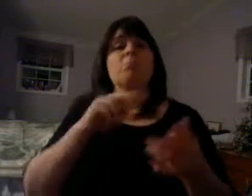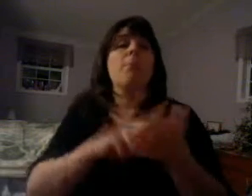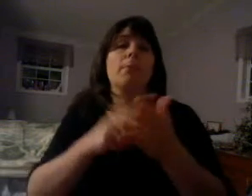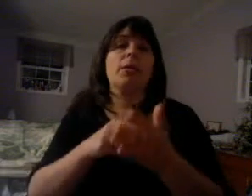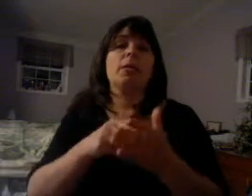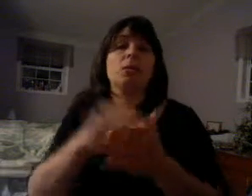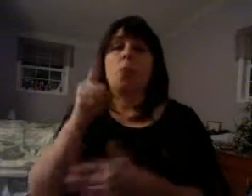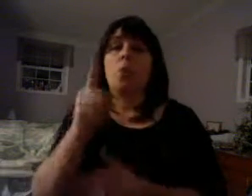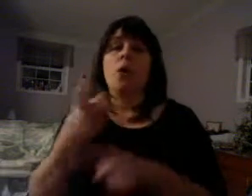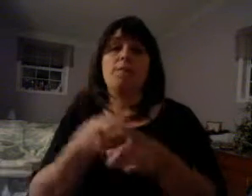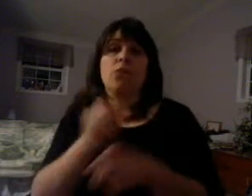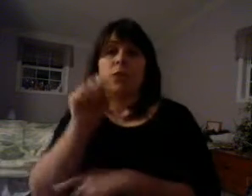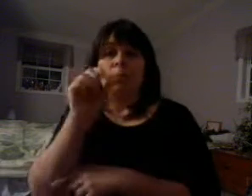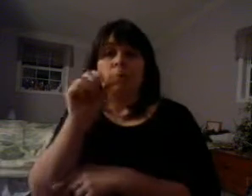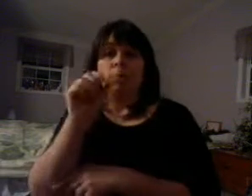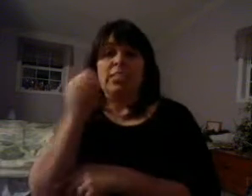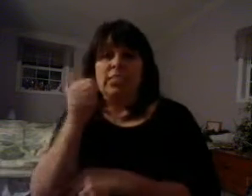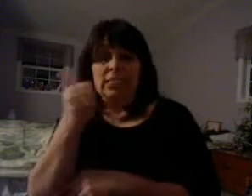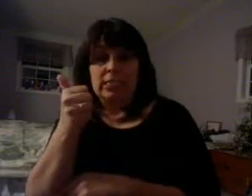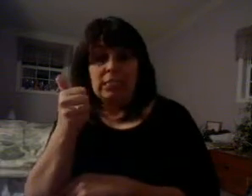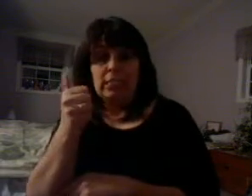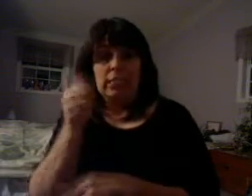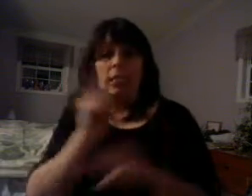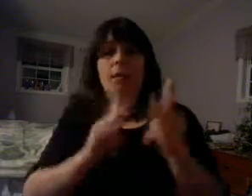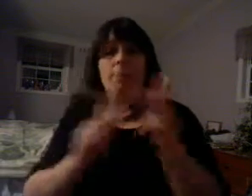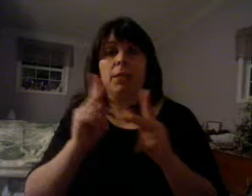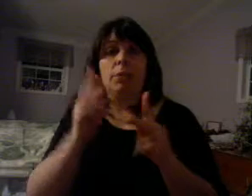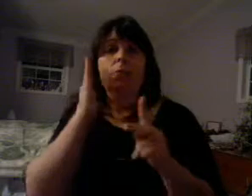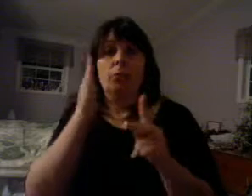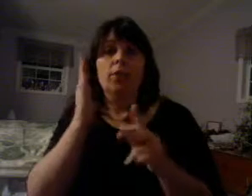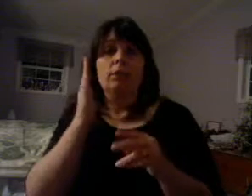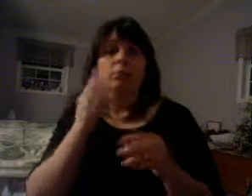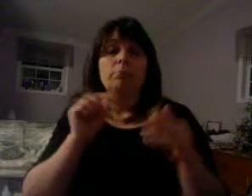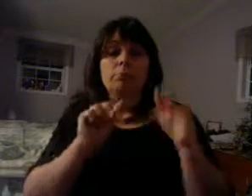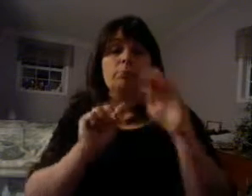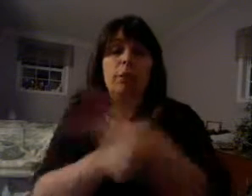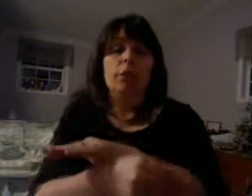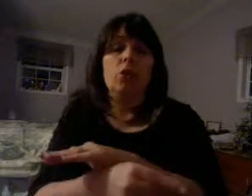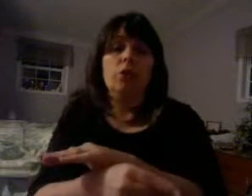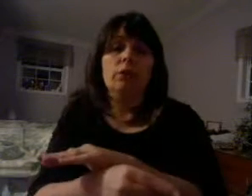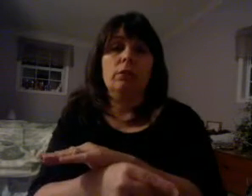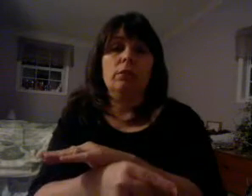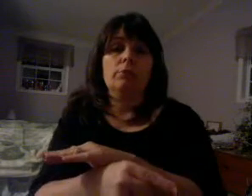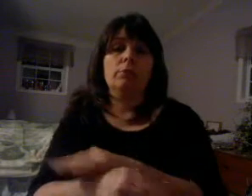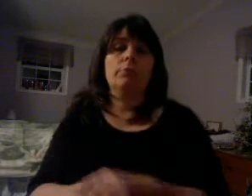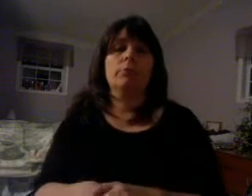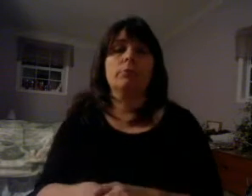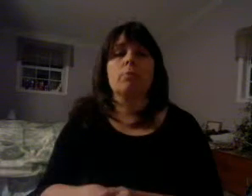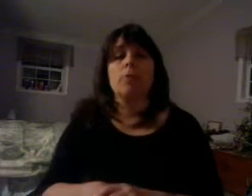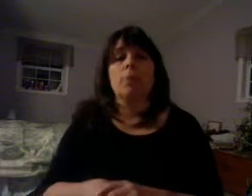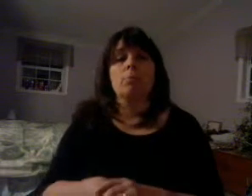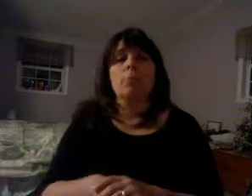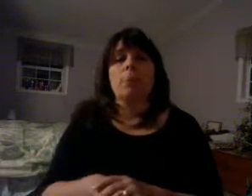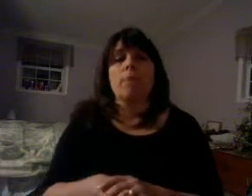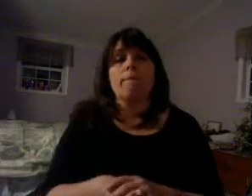life. The odds of being shot are higher than the odds of graduating from college. The odds of being